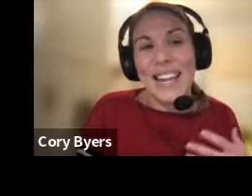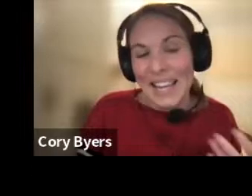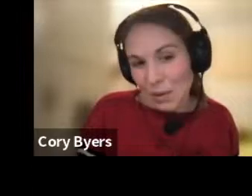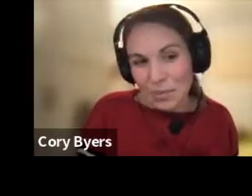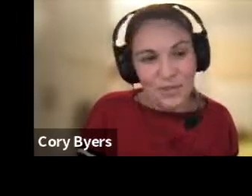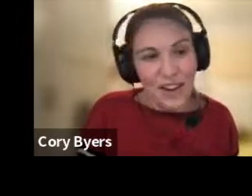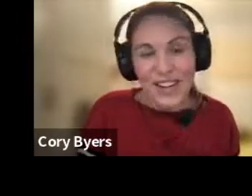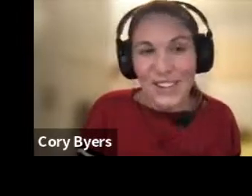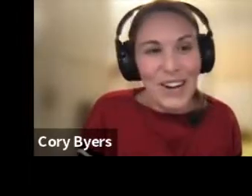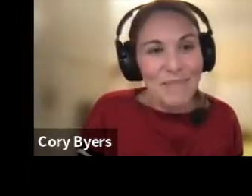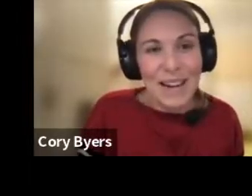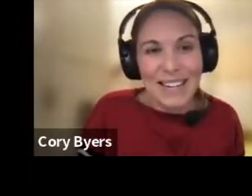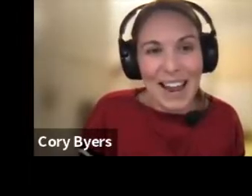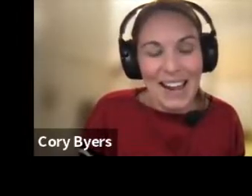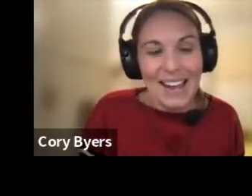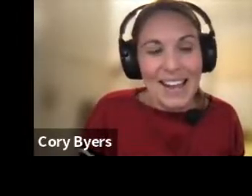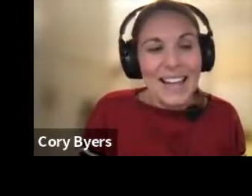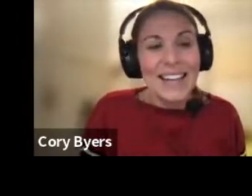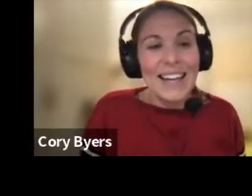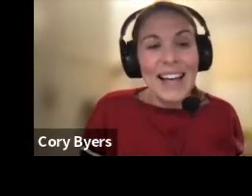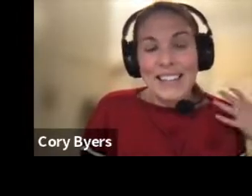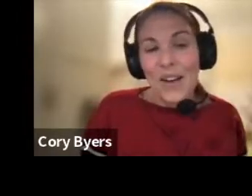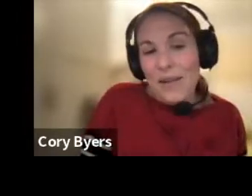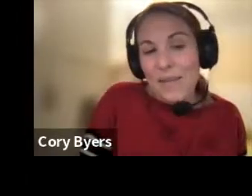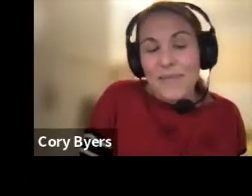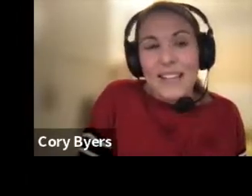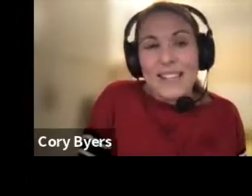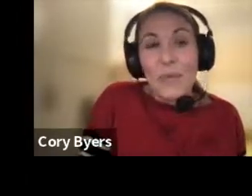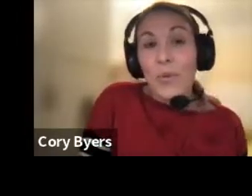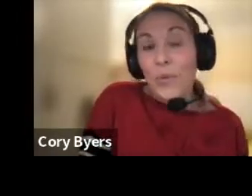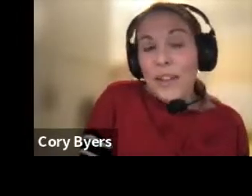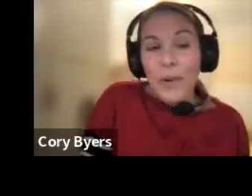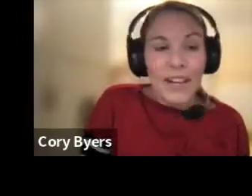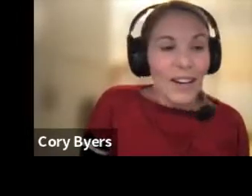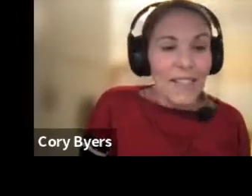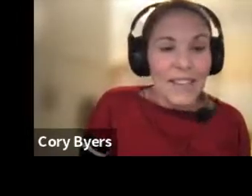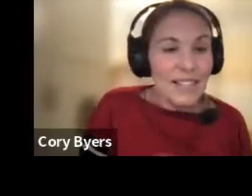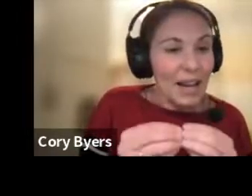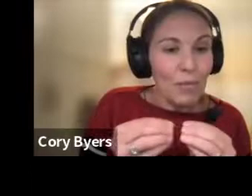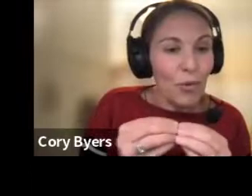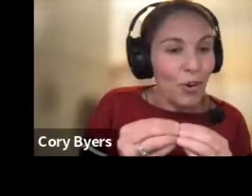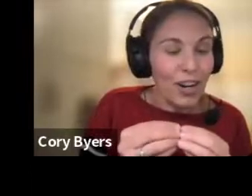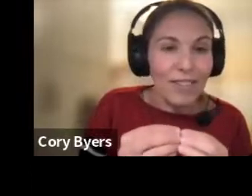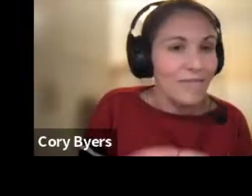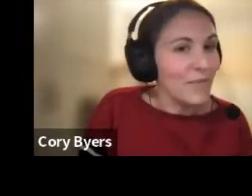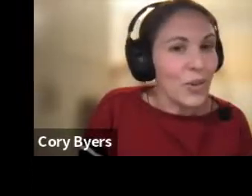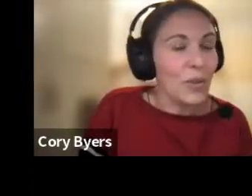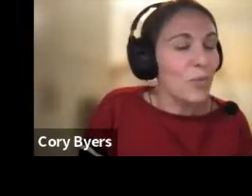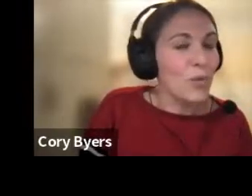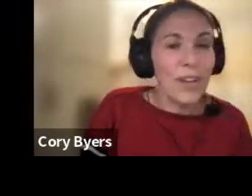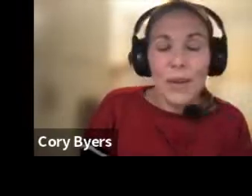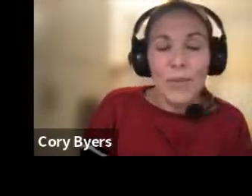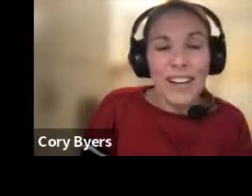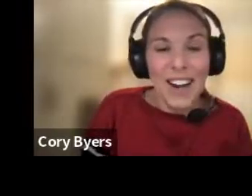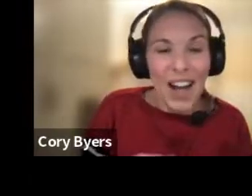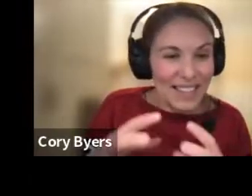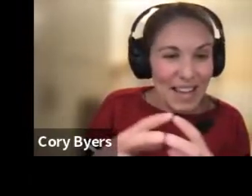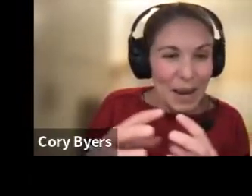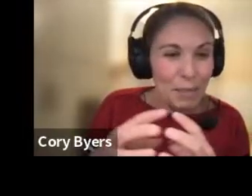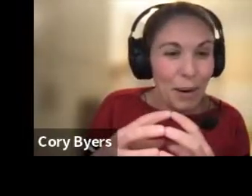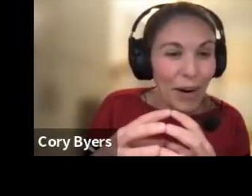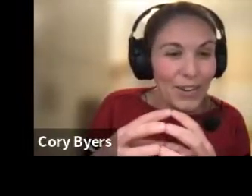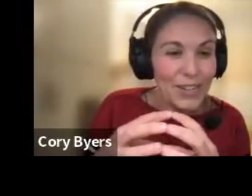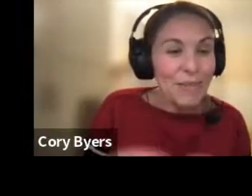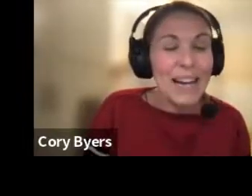a daycare provider on Monday, tell them, say, we're really working on the sign more when we're really working on the